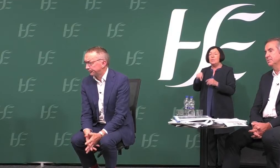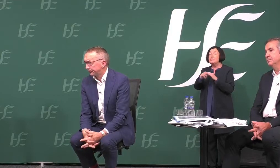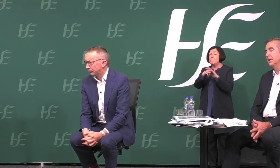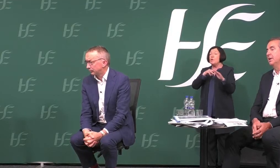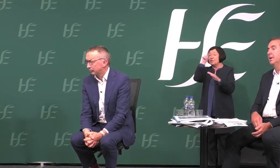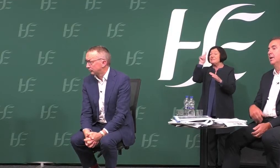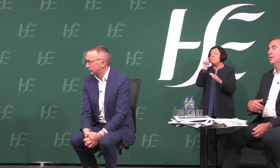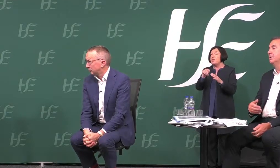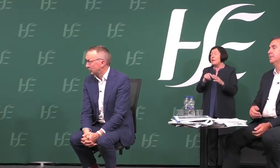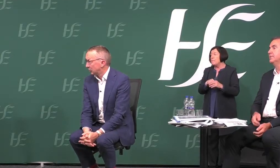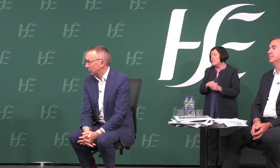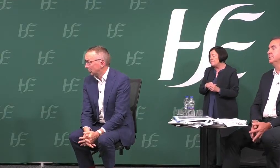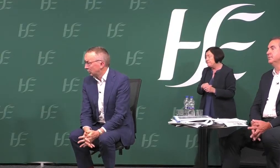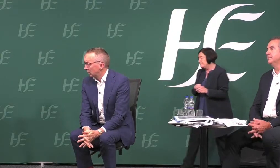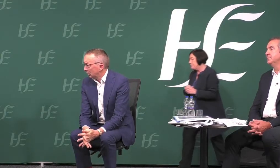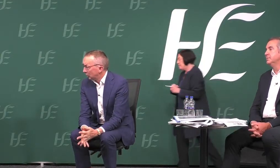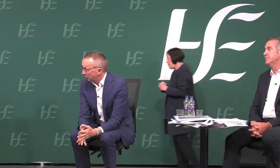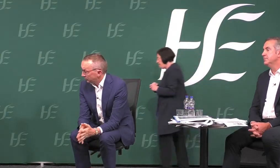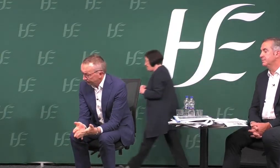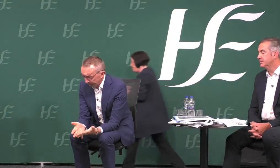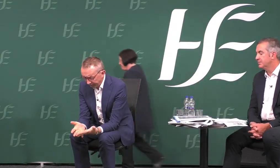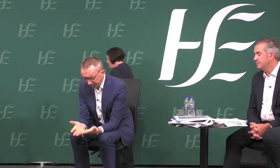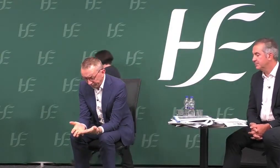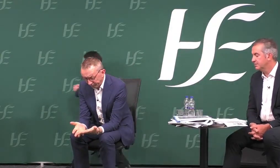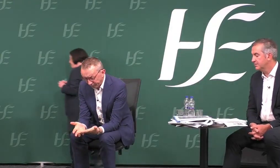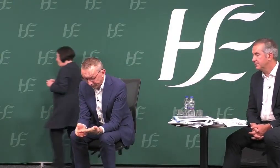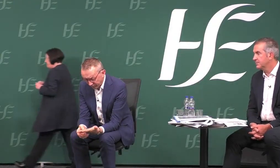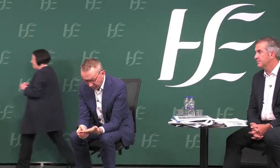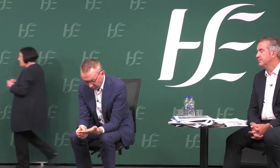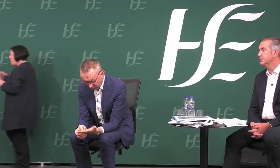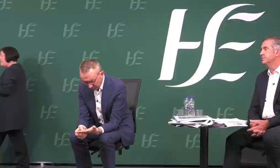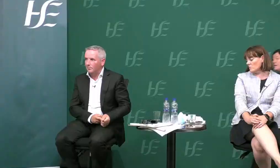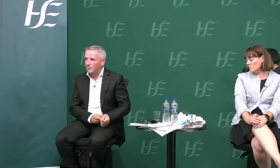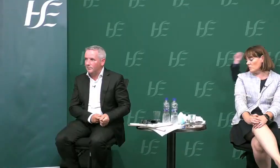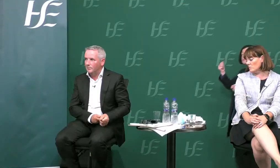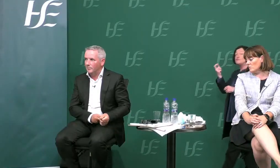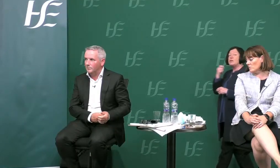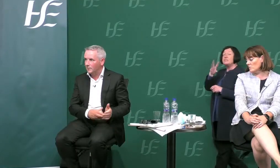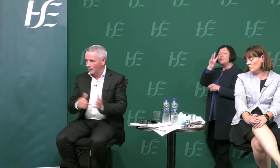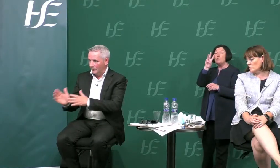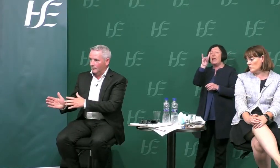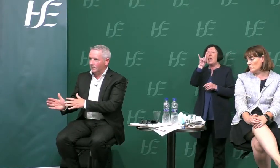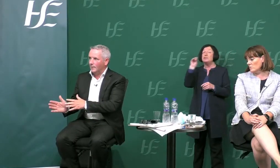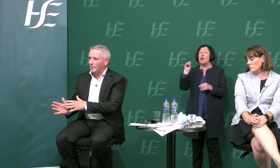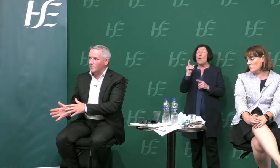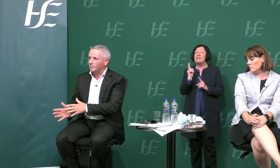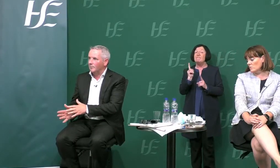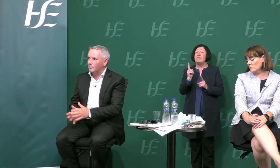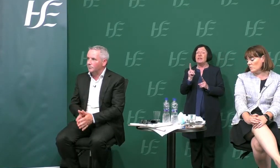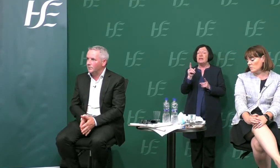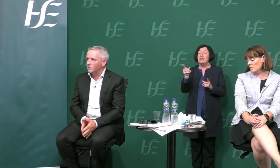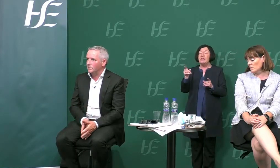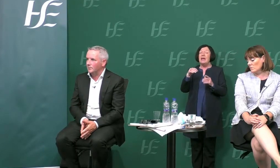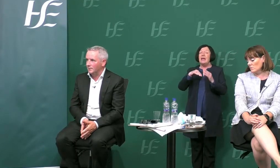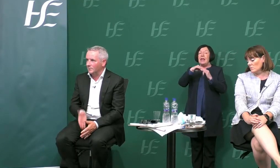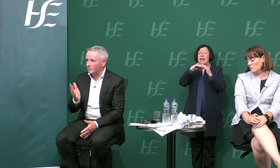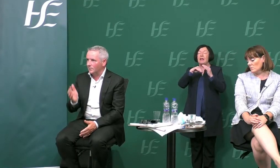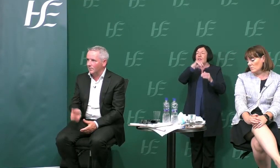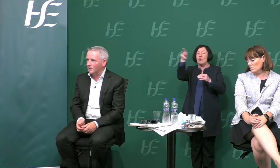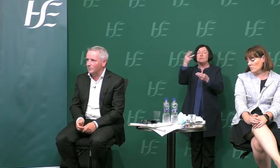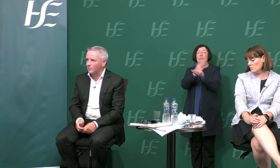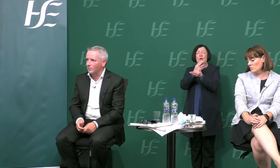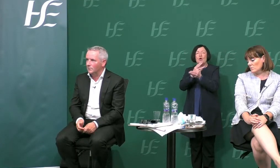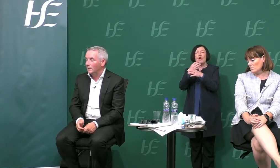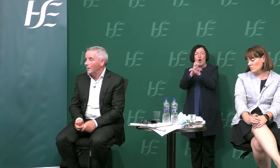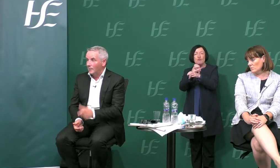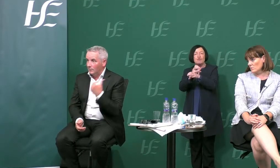September. I think the most recent advice you're talking about from WHO about less developed countries, I think that's